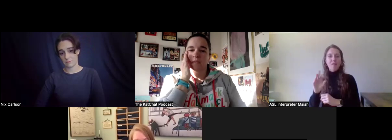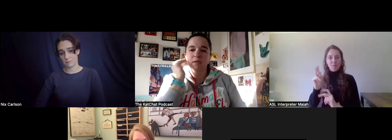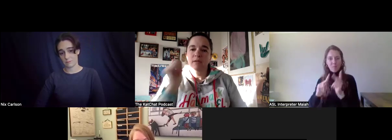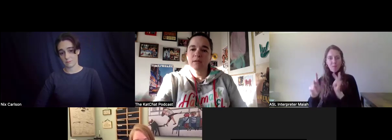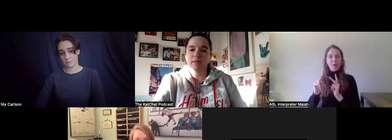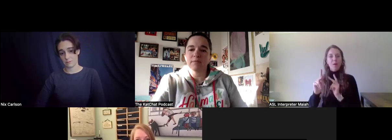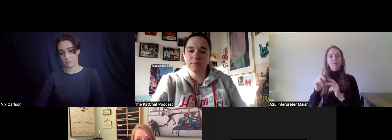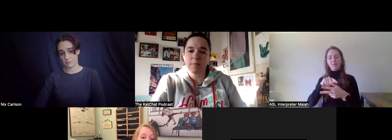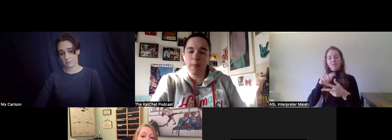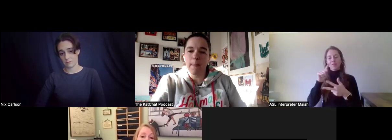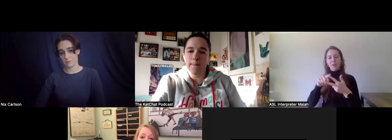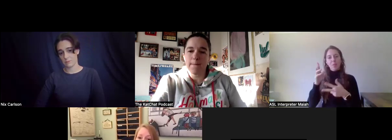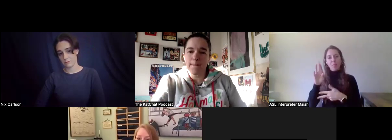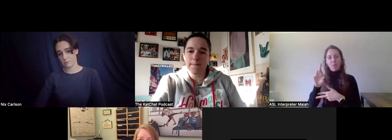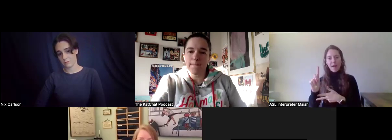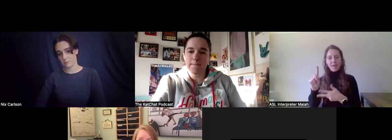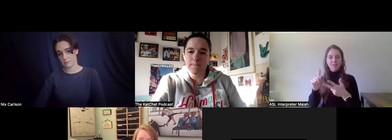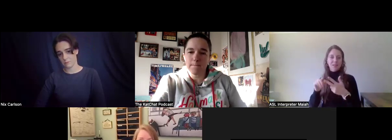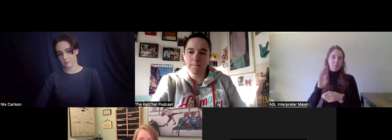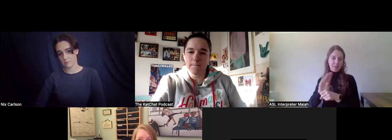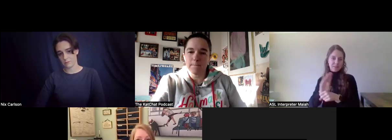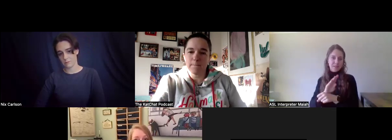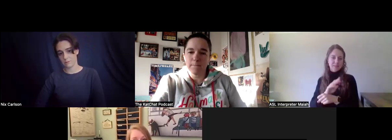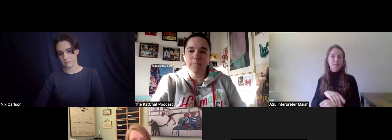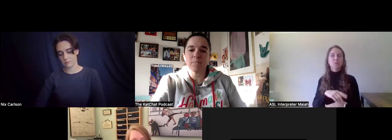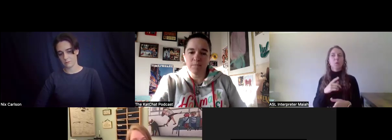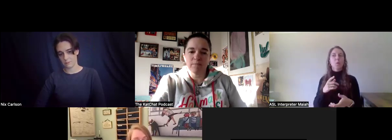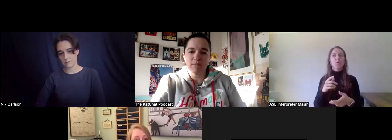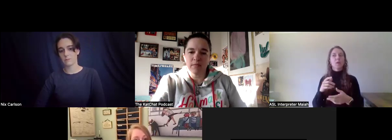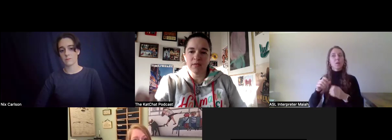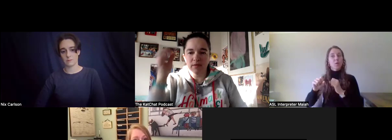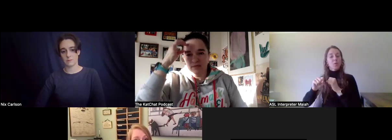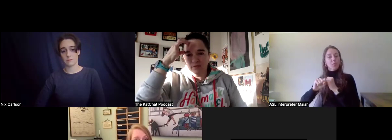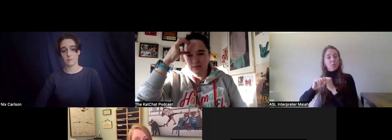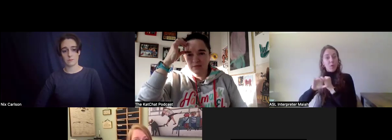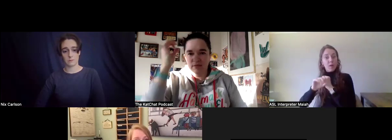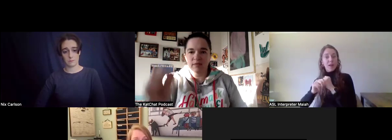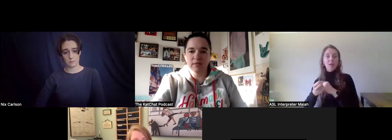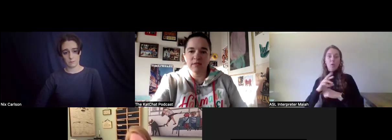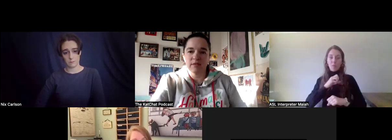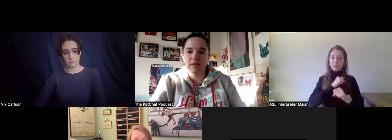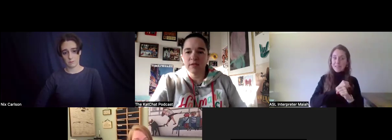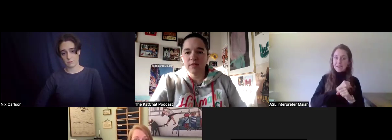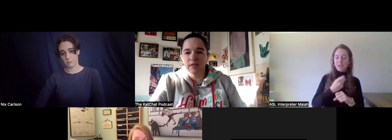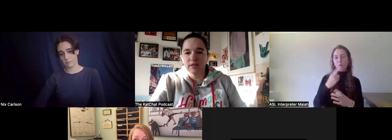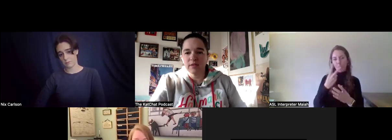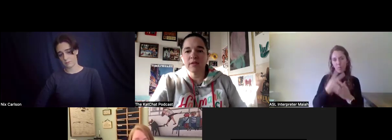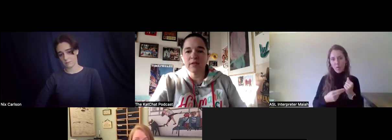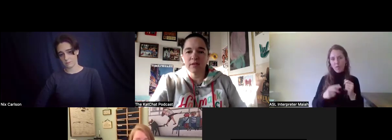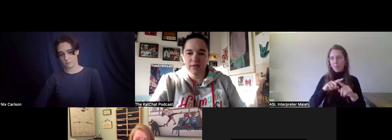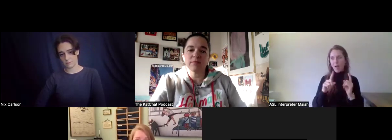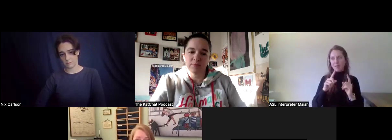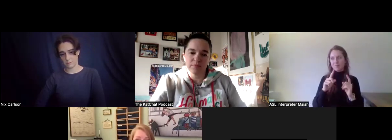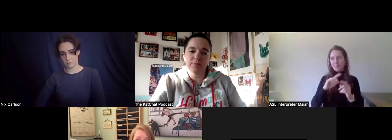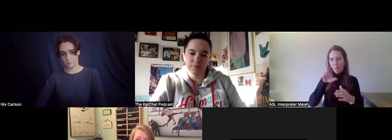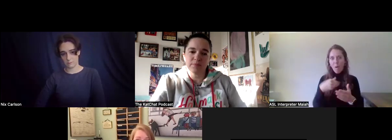businesses, right? So you're either promoting something or you're protecting it or you're doing a little bit of both, but you're doing all of that all the